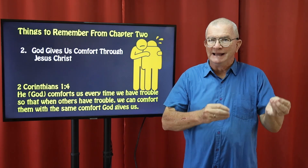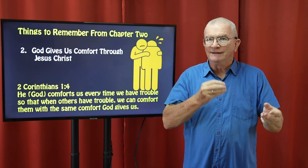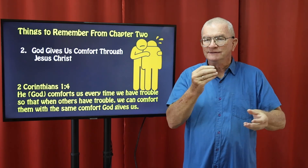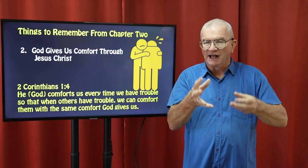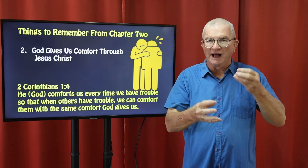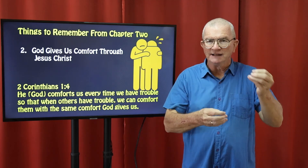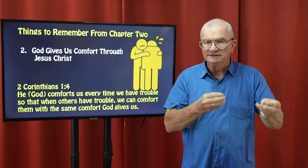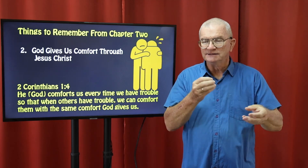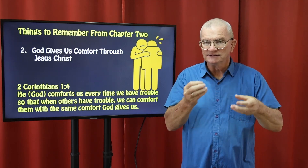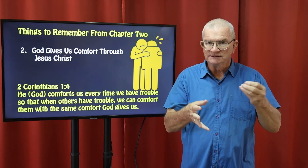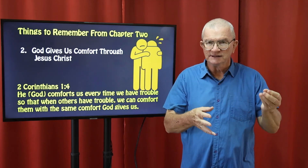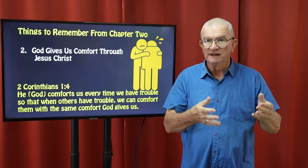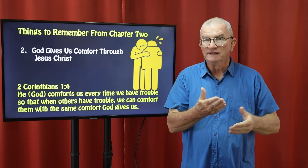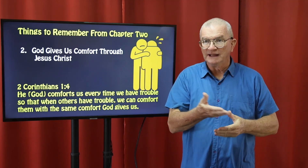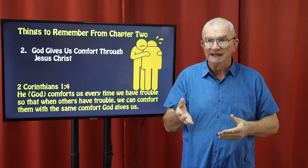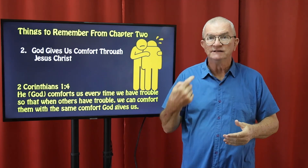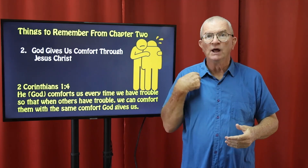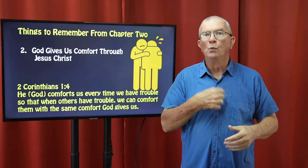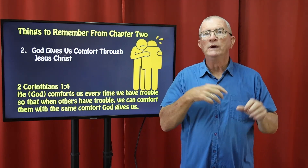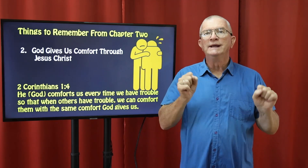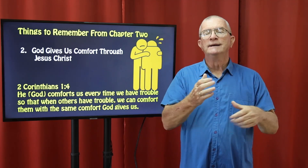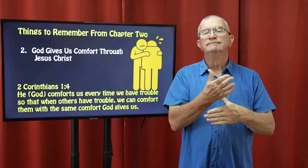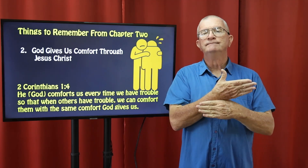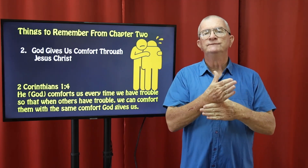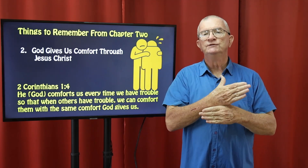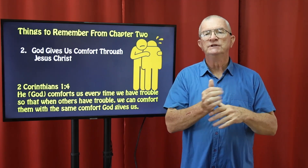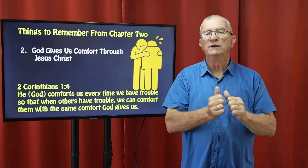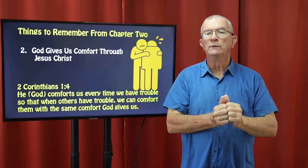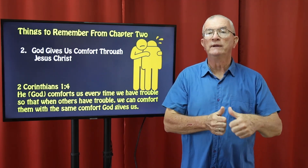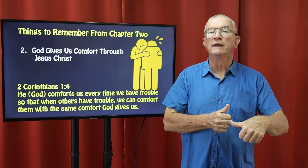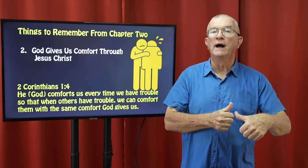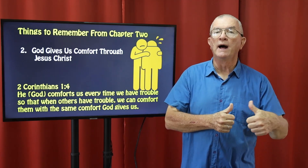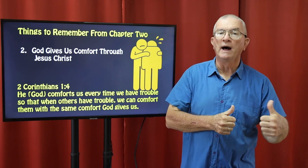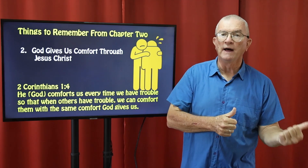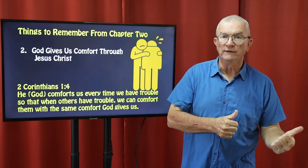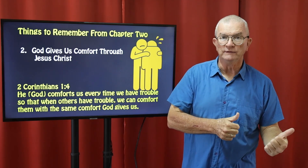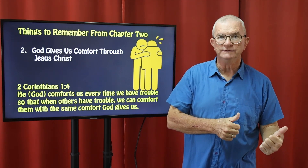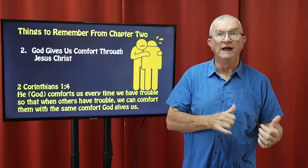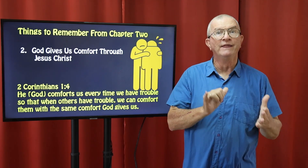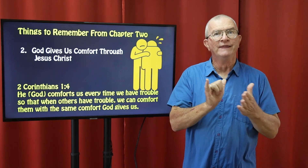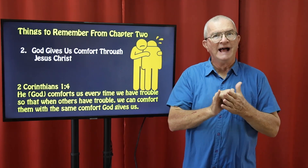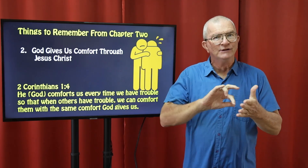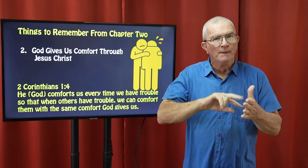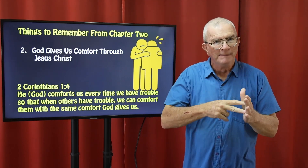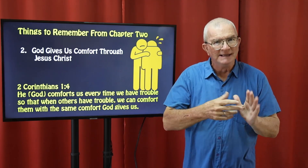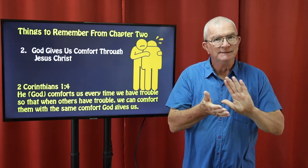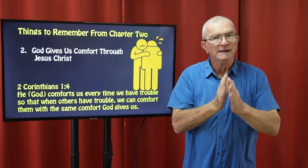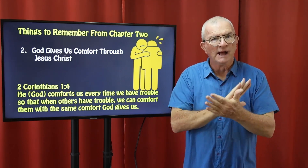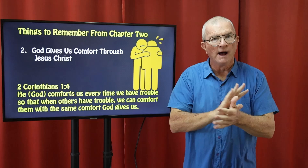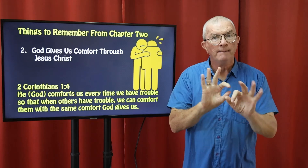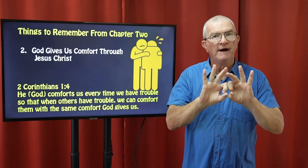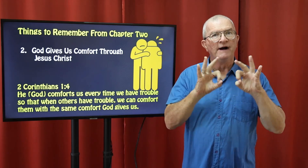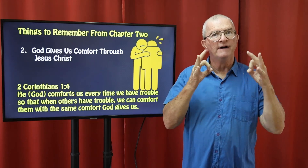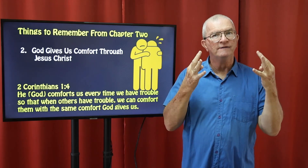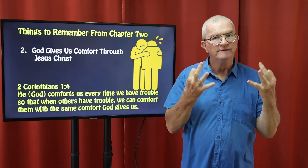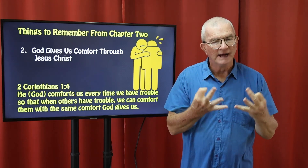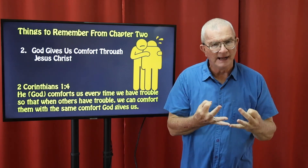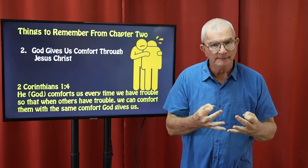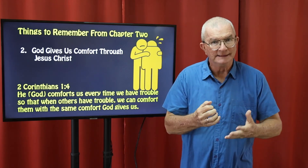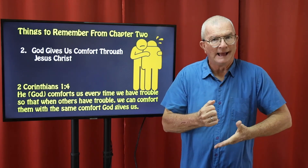God gives things that we can share with others. That's what it means to become a